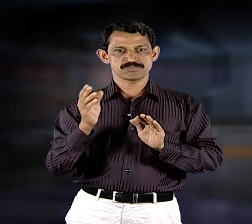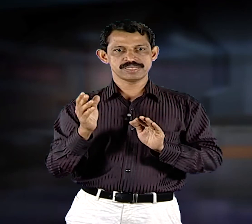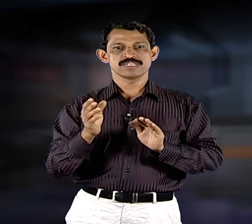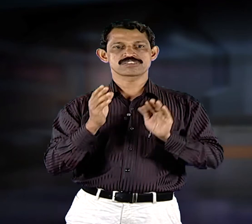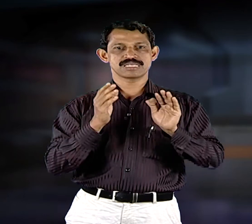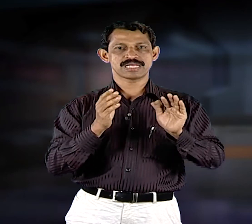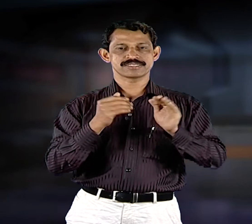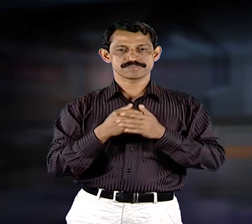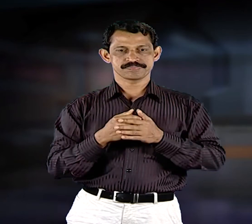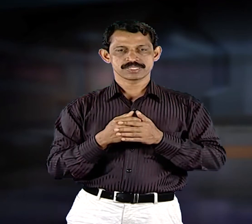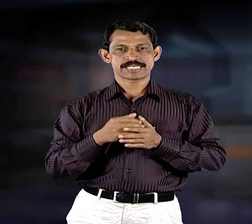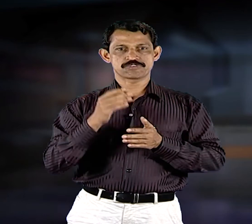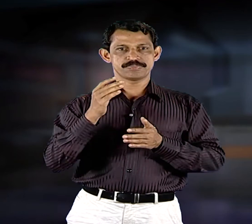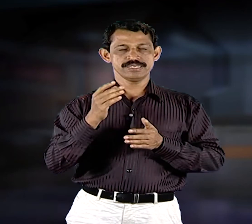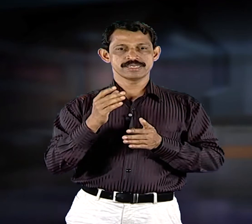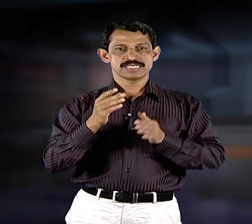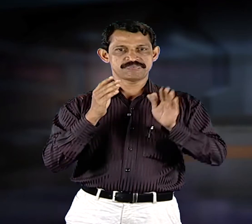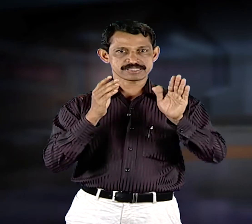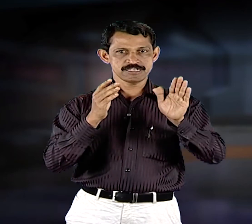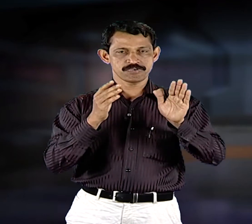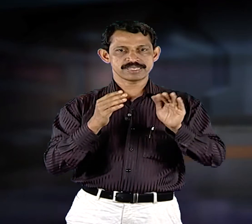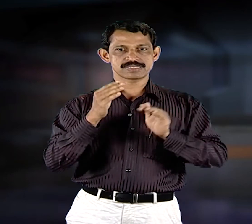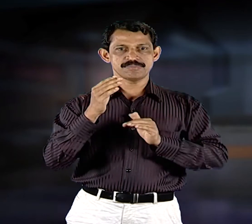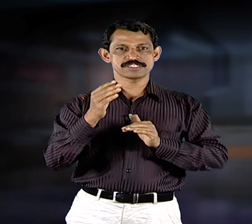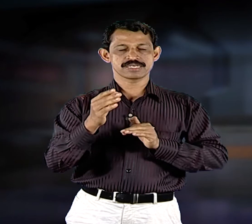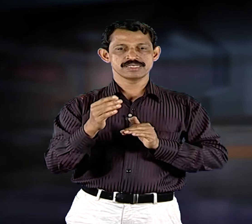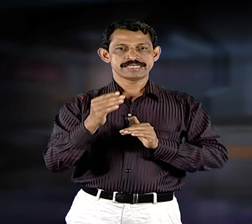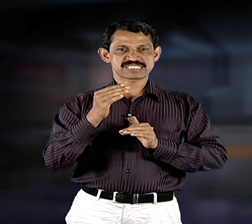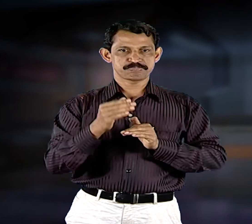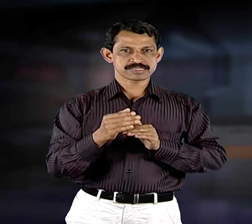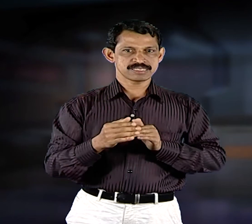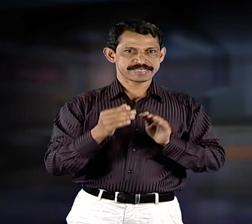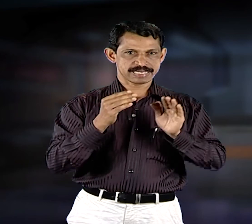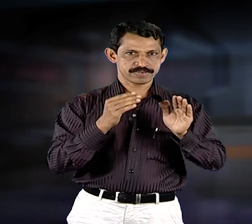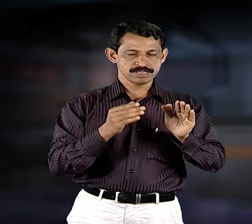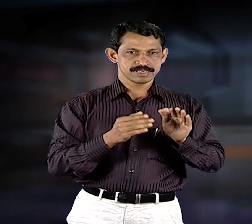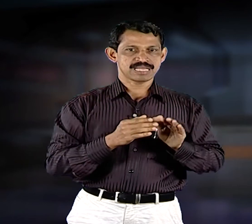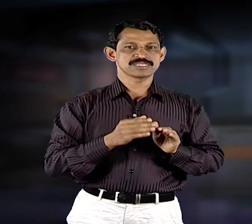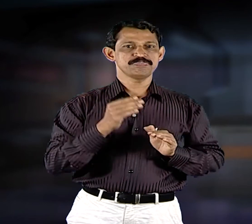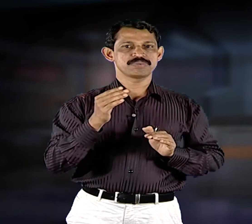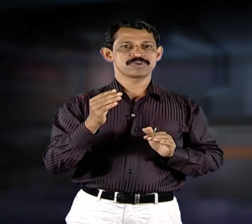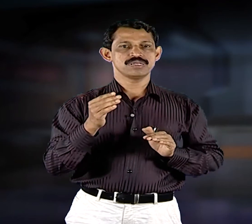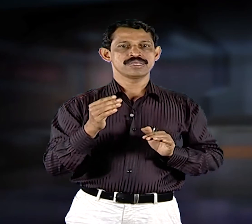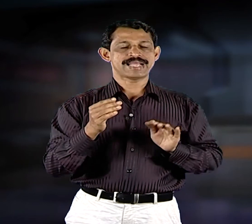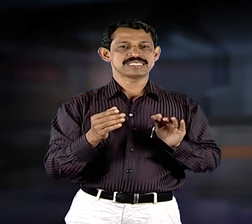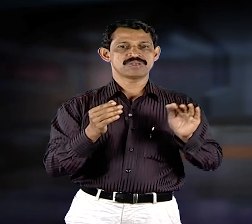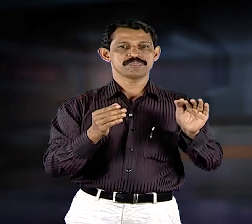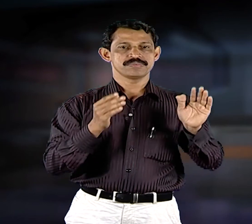be streamlined. It will be effective for establishing expected behavior among the people and develop